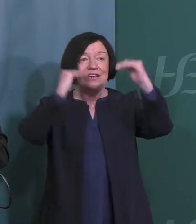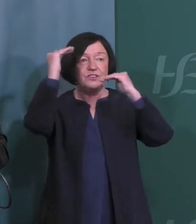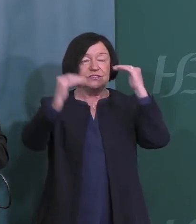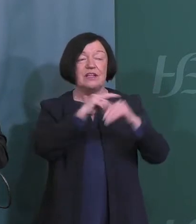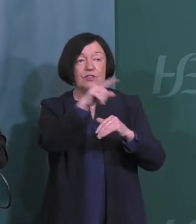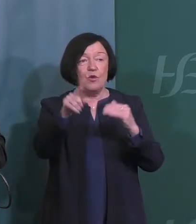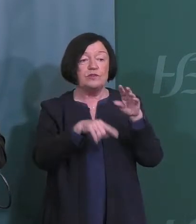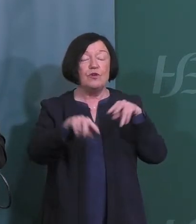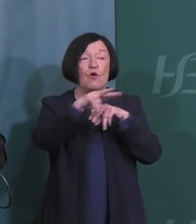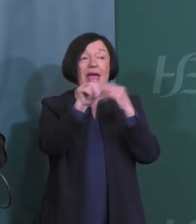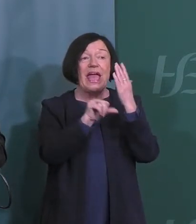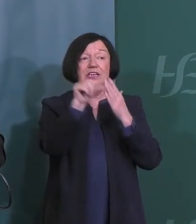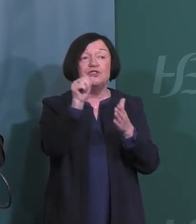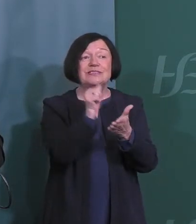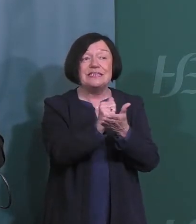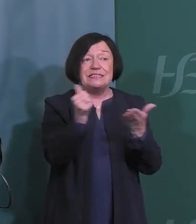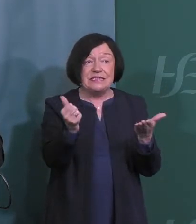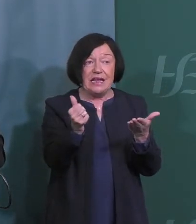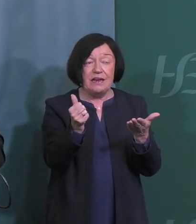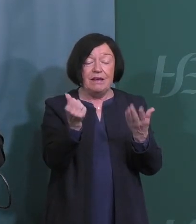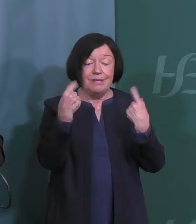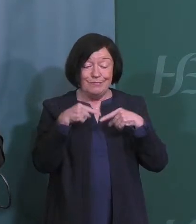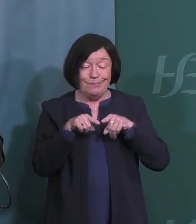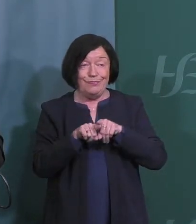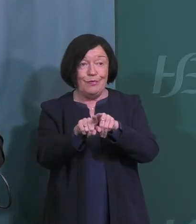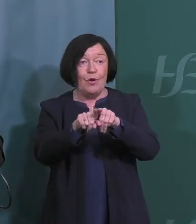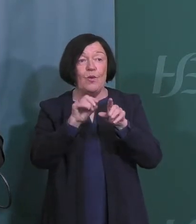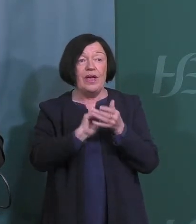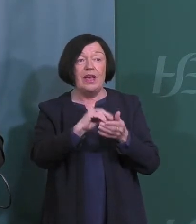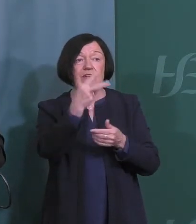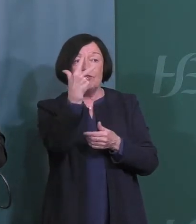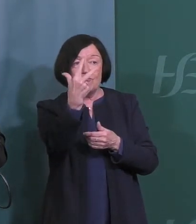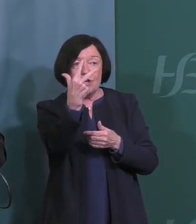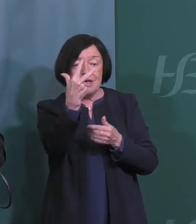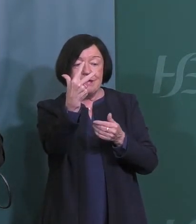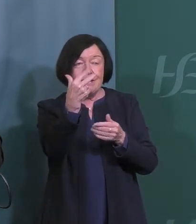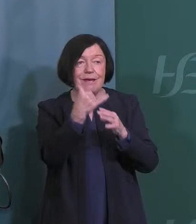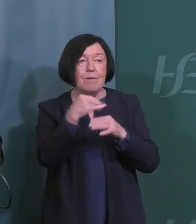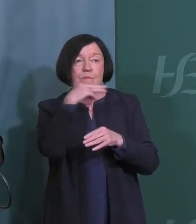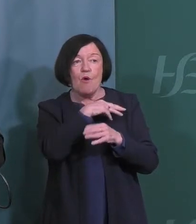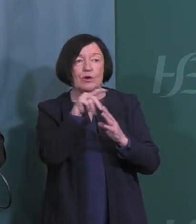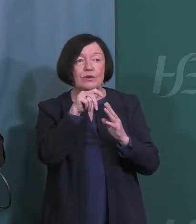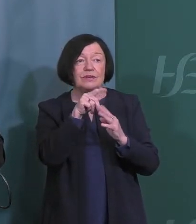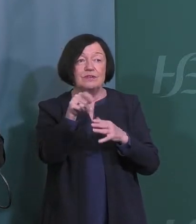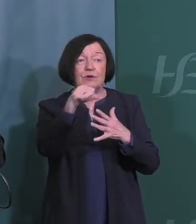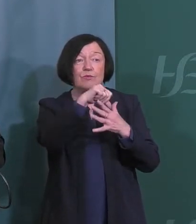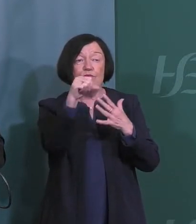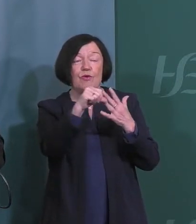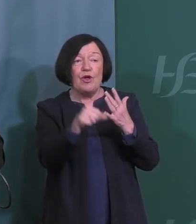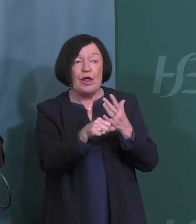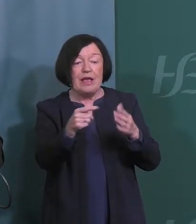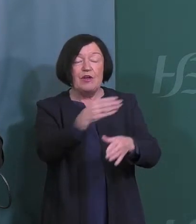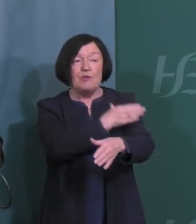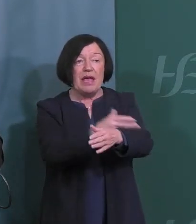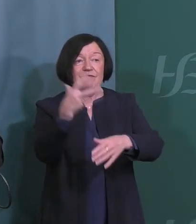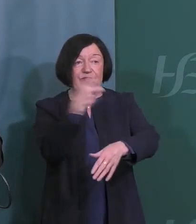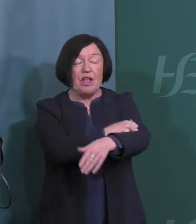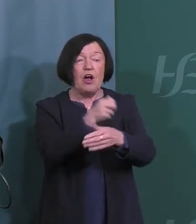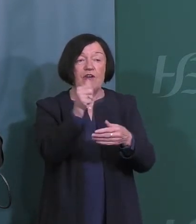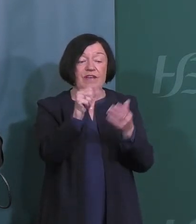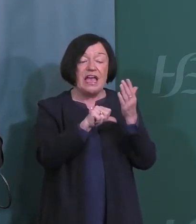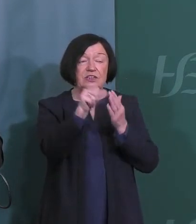to those over 16. Along with this, as you'll know, we have 3 key priorities. Commence the process of the vaccination of